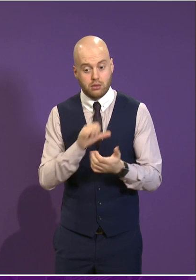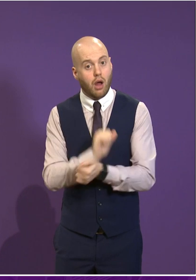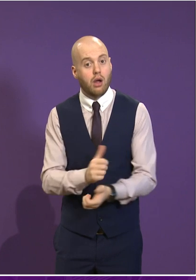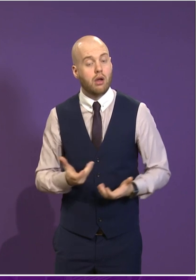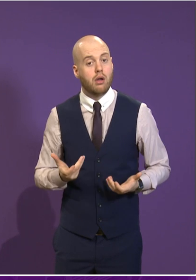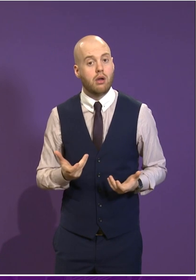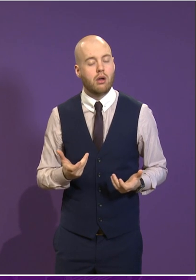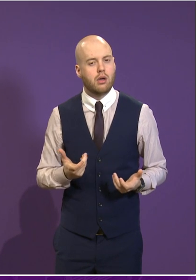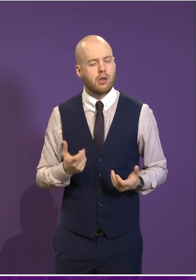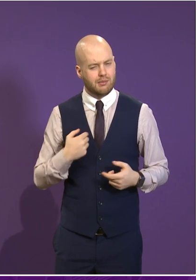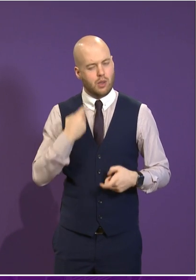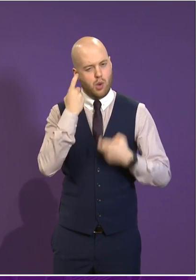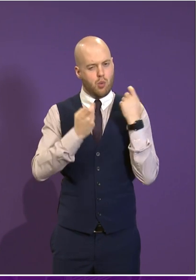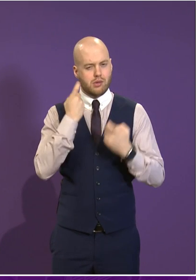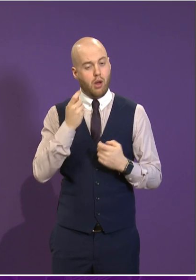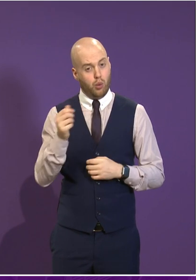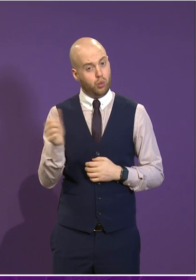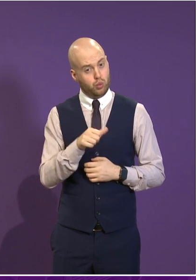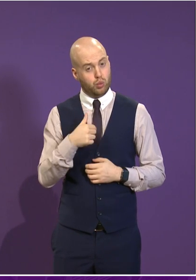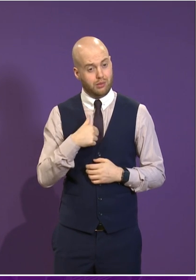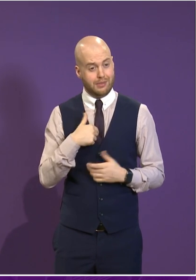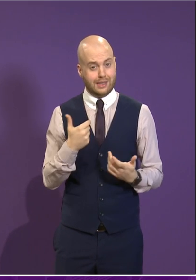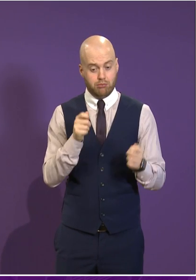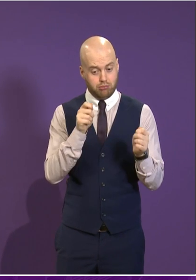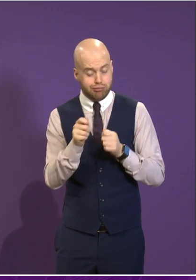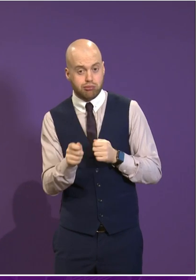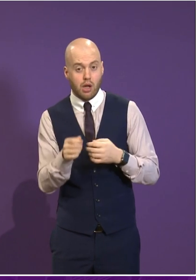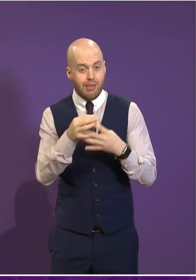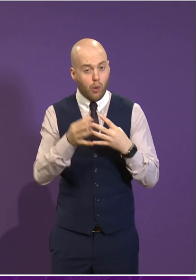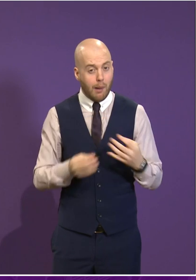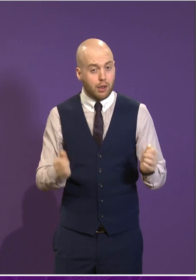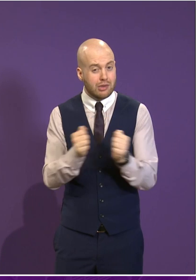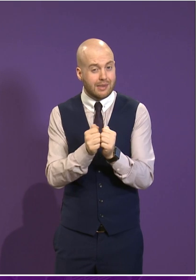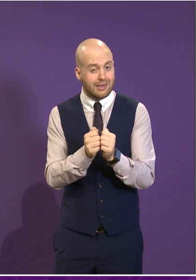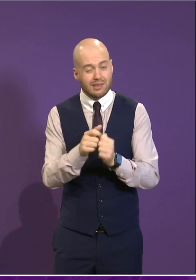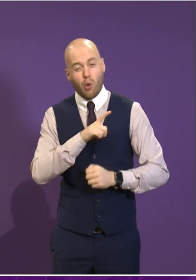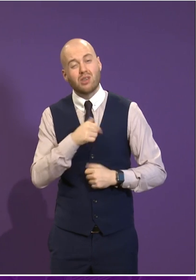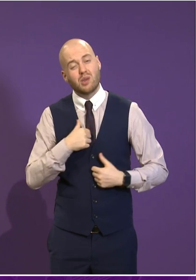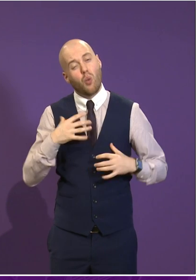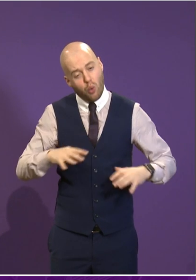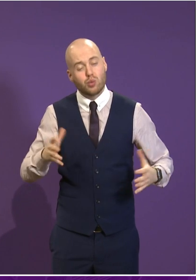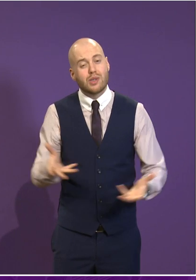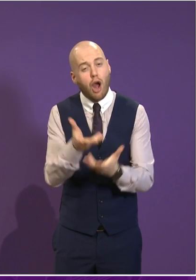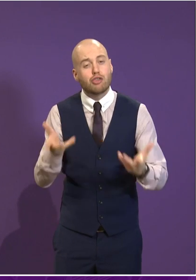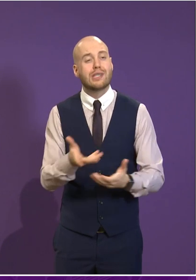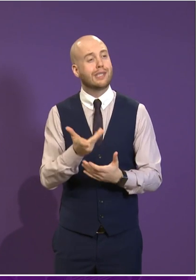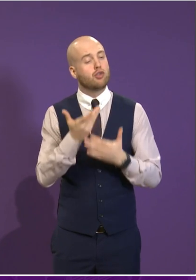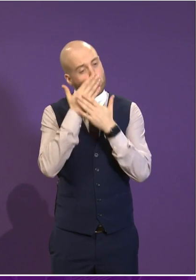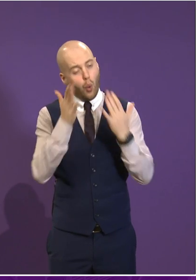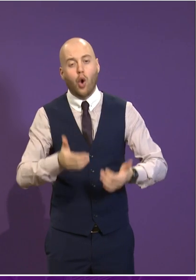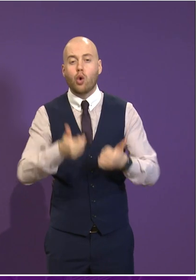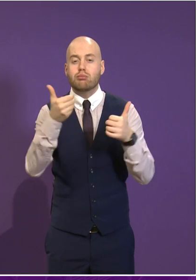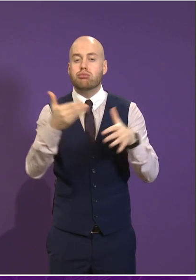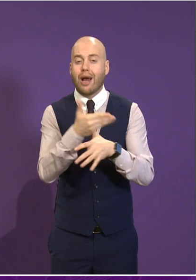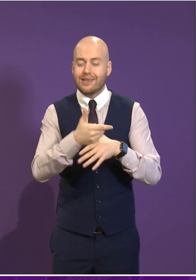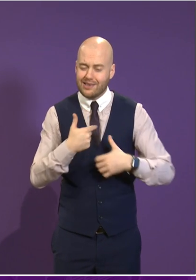we address the outcome agreements. That yes, we want to encourage, and yes, we want to show good practice, but maybe there needs to be a bit of